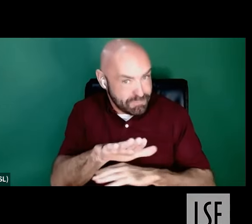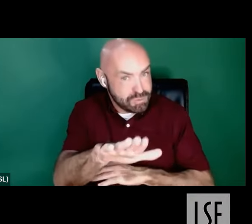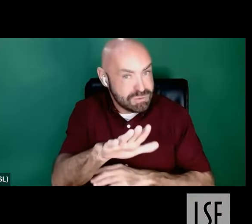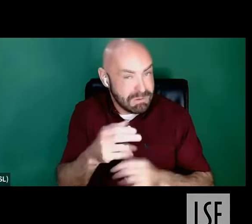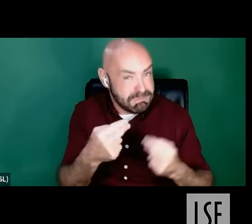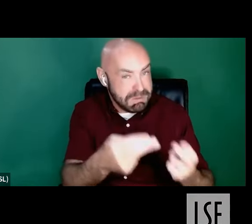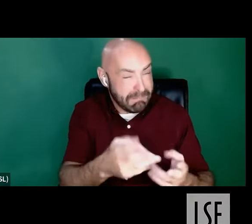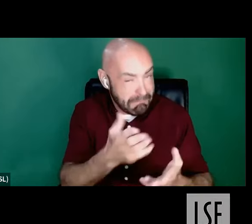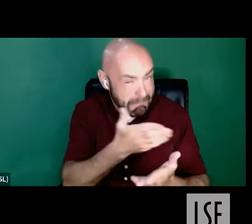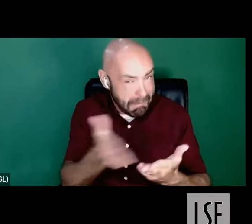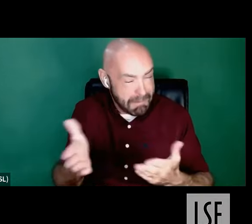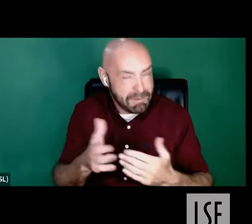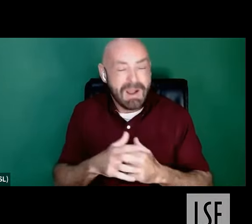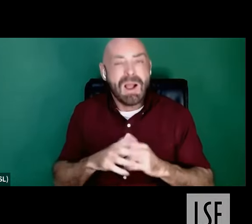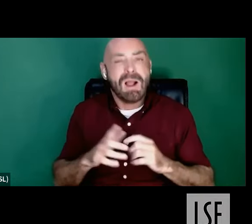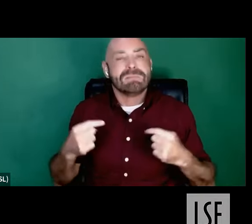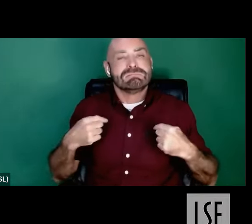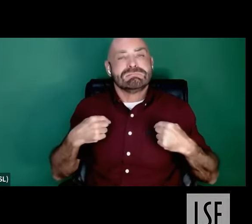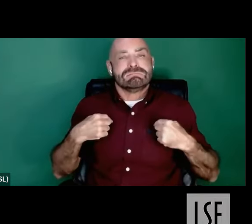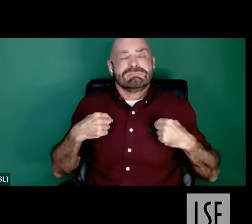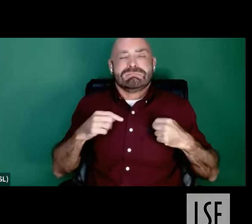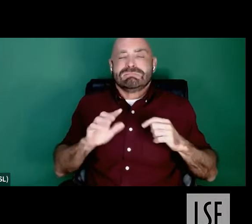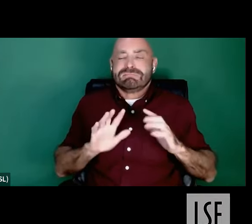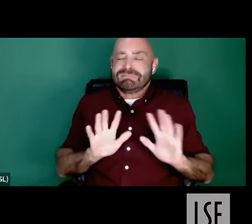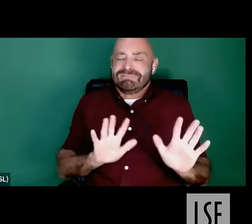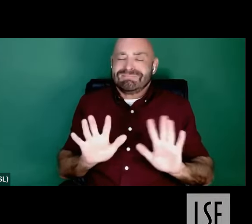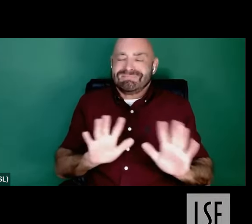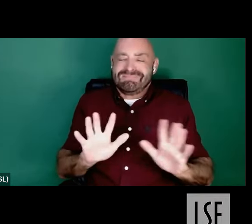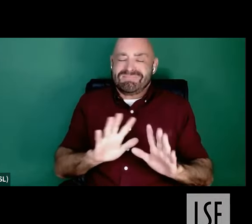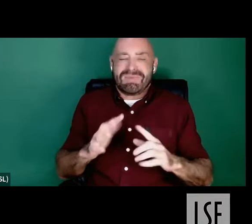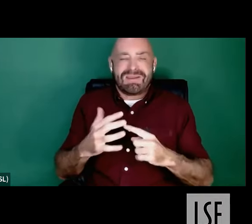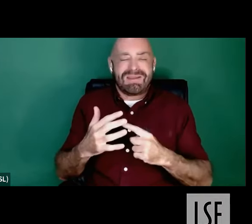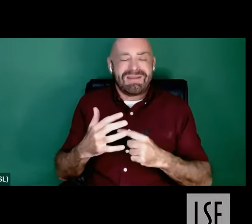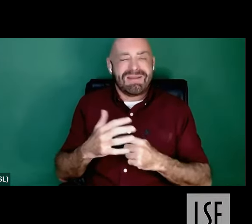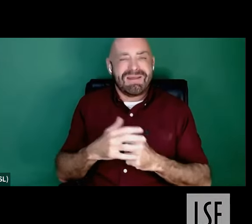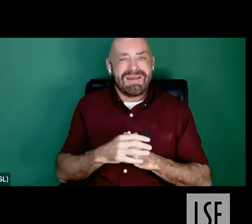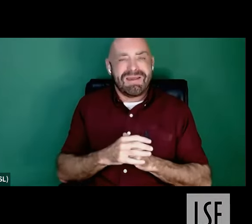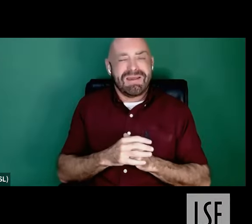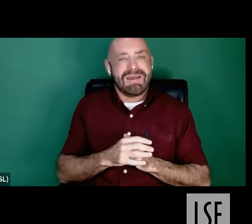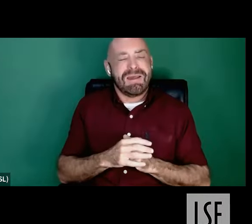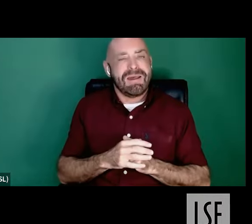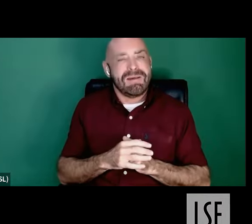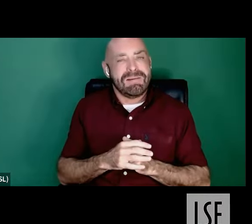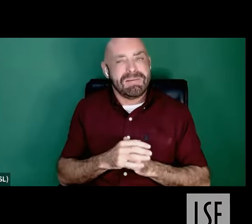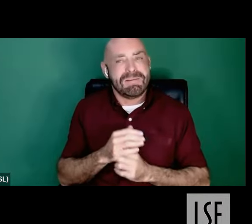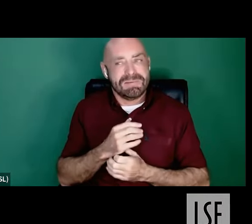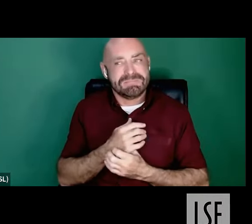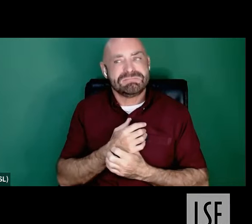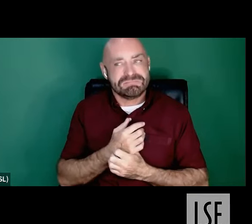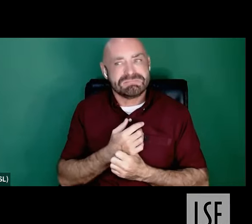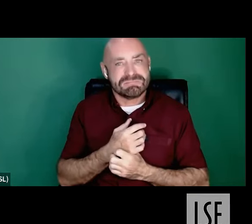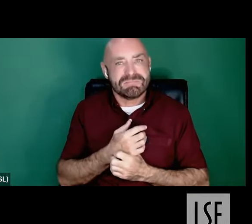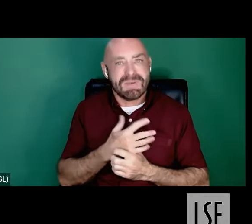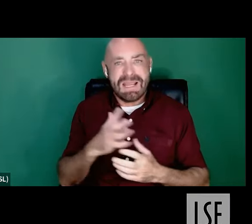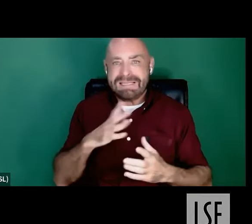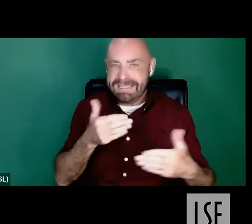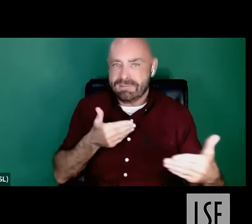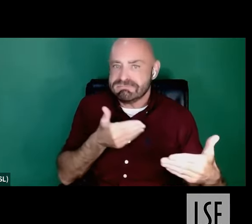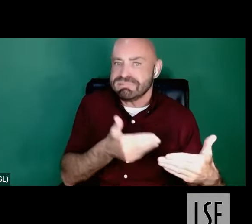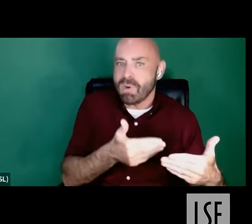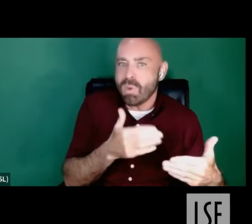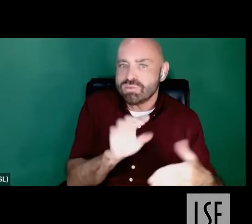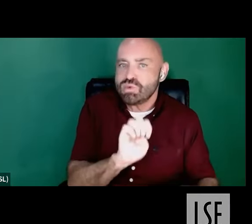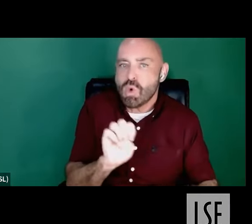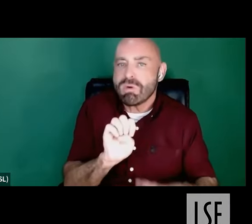I can say this as a humble backbencher, without front bench discipline. You know, the truth is that we have got to draw closer to Europe. Again,